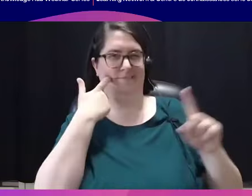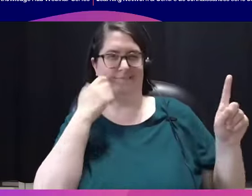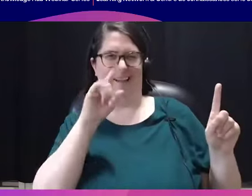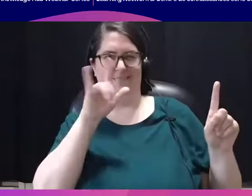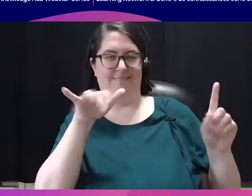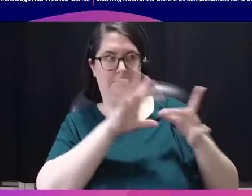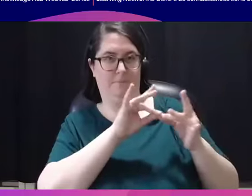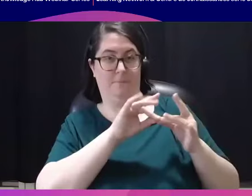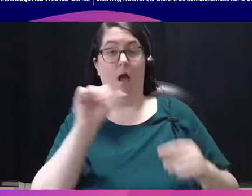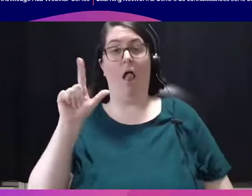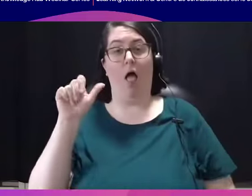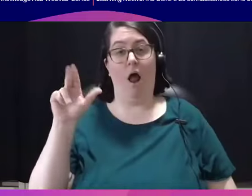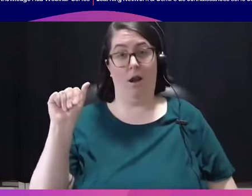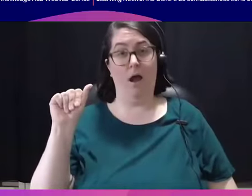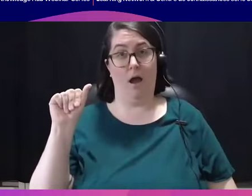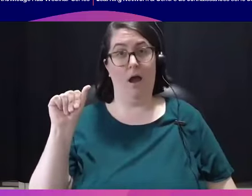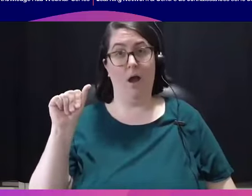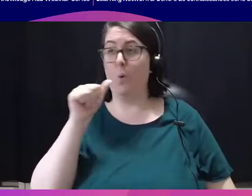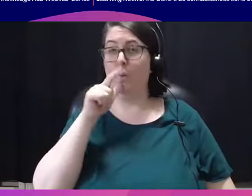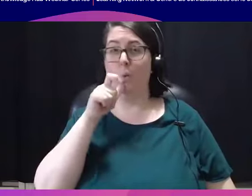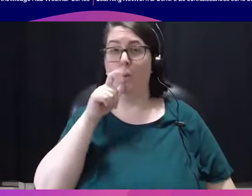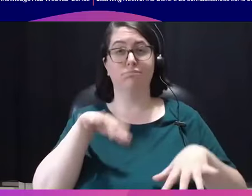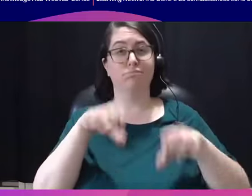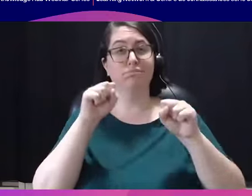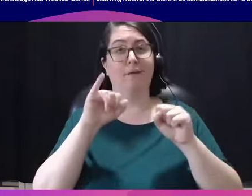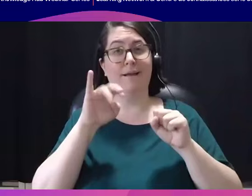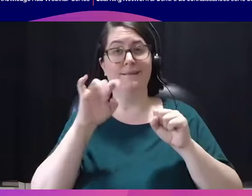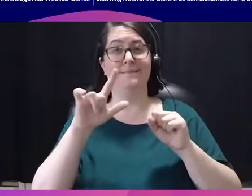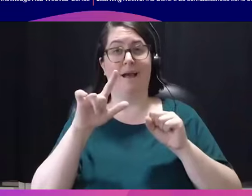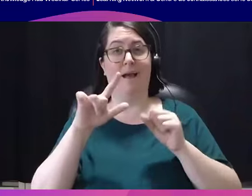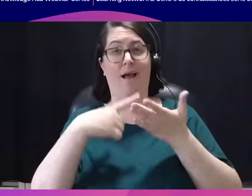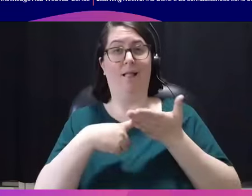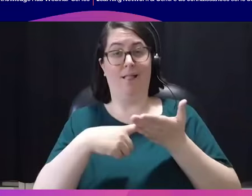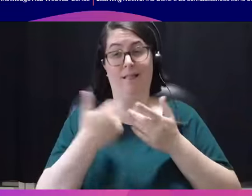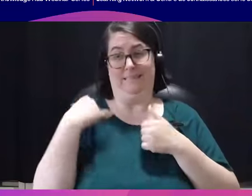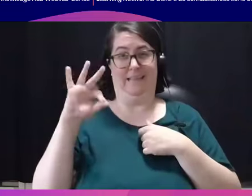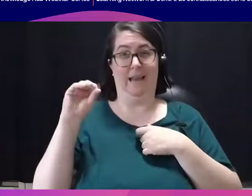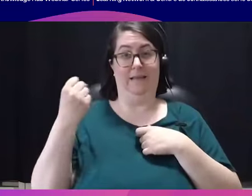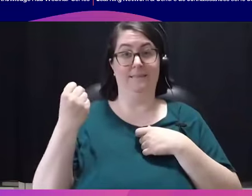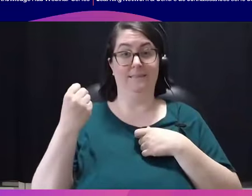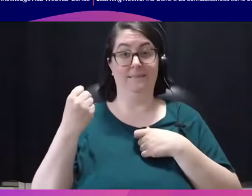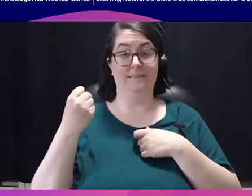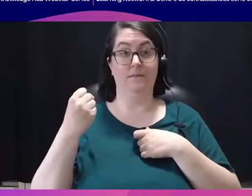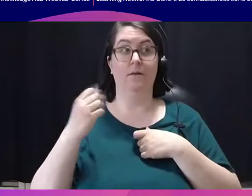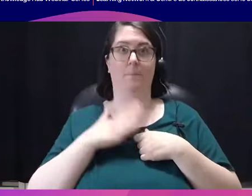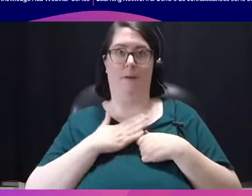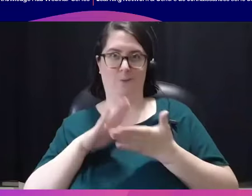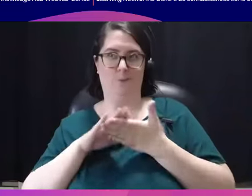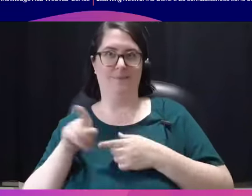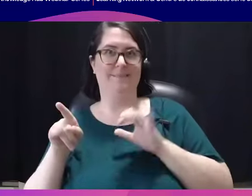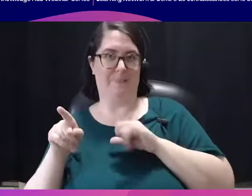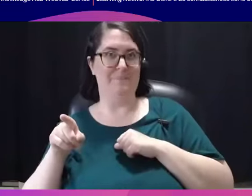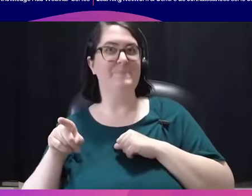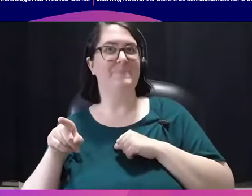Esley, Alana, the person who started the original Incel Forum back in the 90s, was actually from my school, from